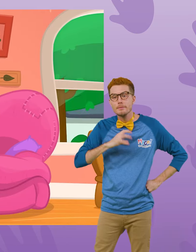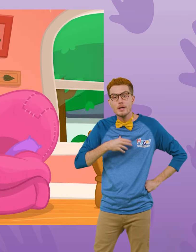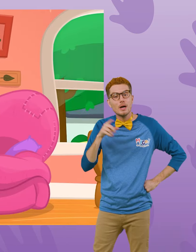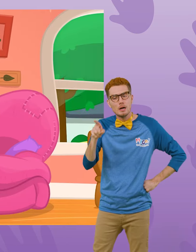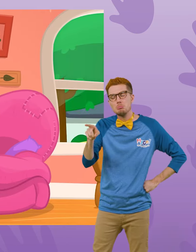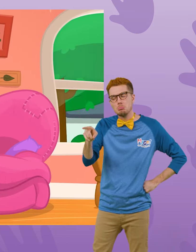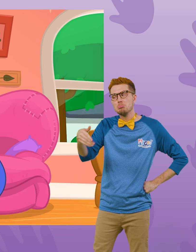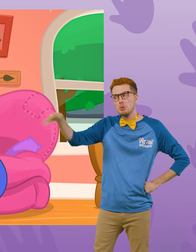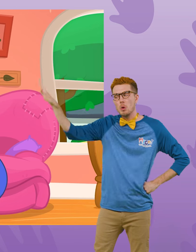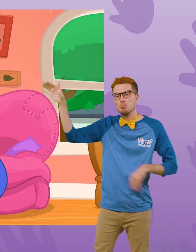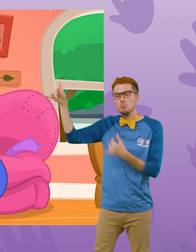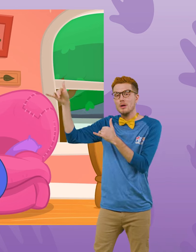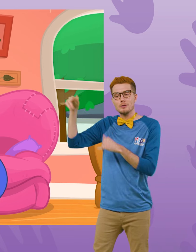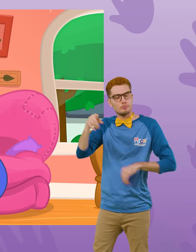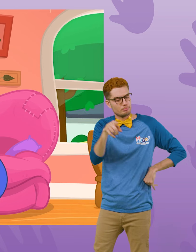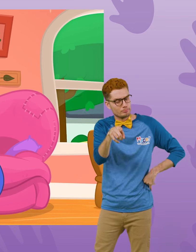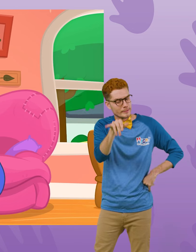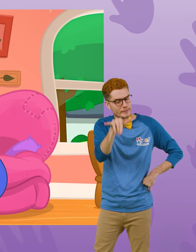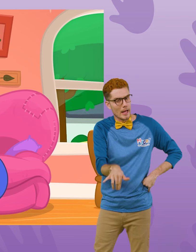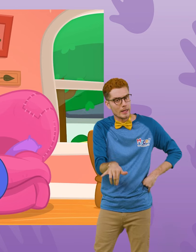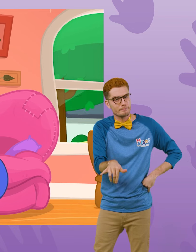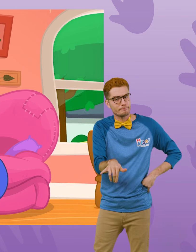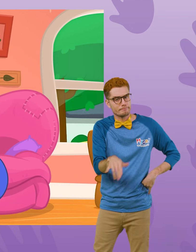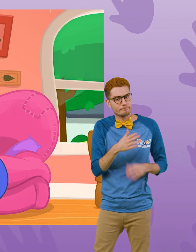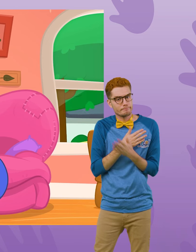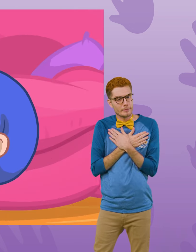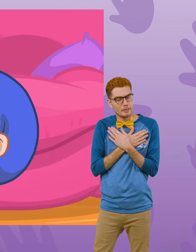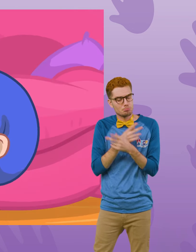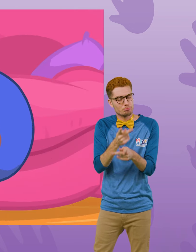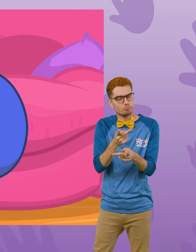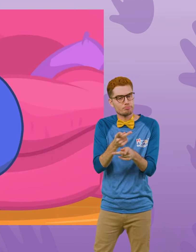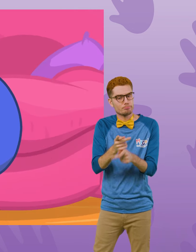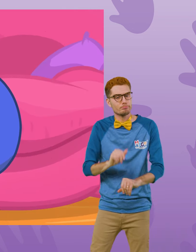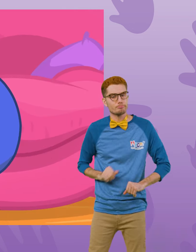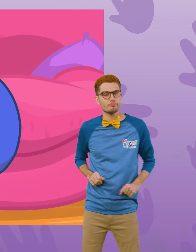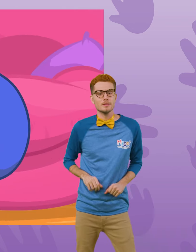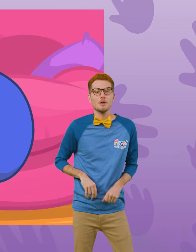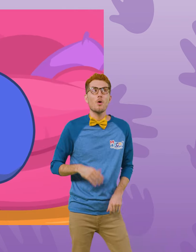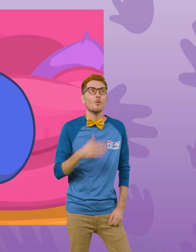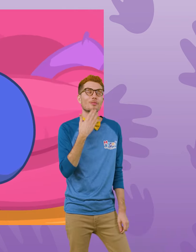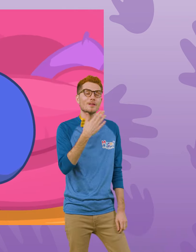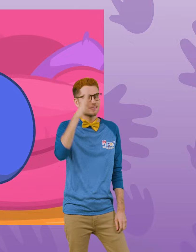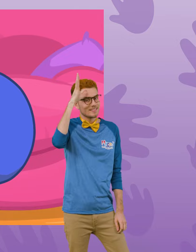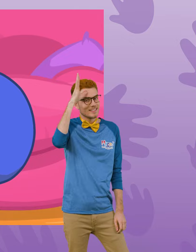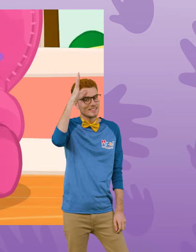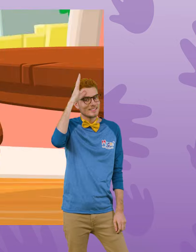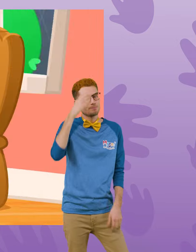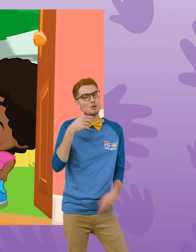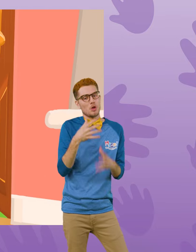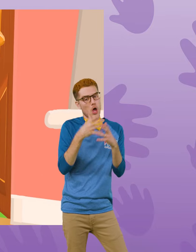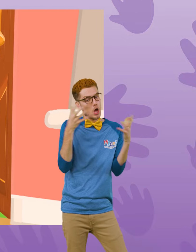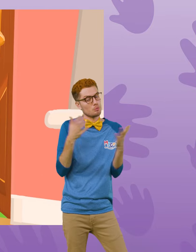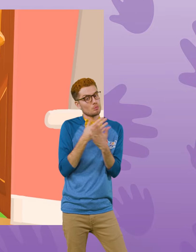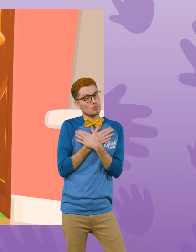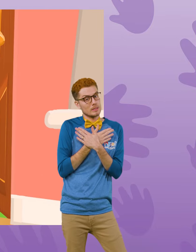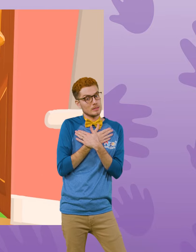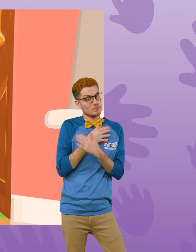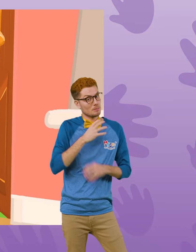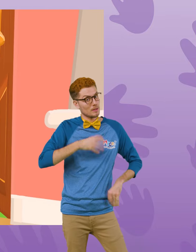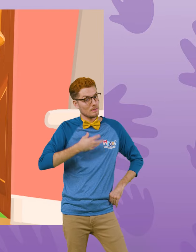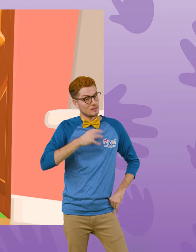play, Mila. I'll take care of Morphle. Thanks, Daddy. Get lots of rest, Morphle.